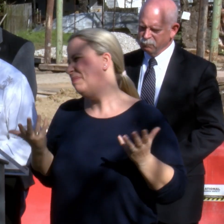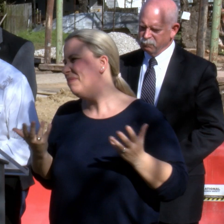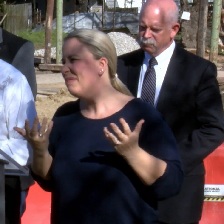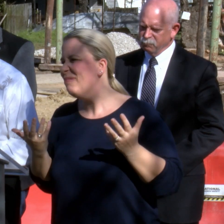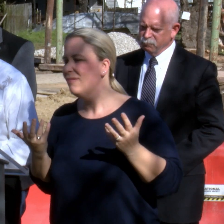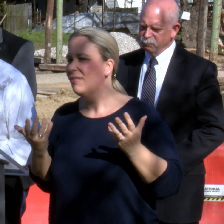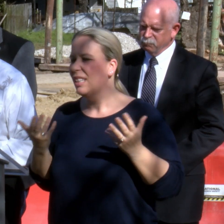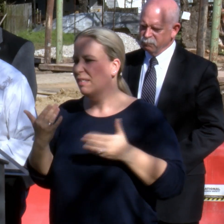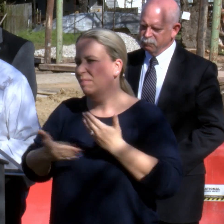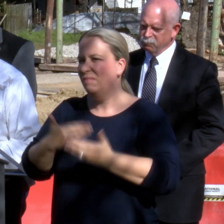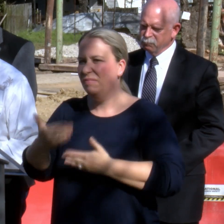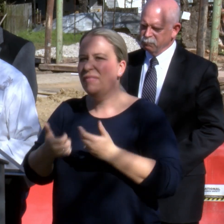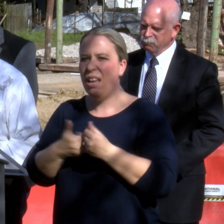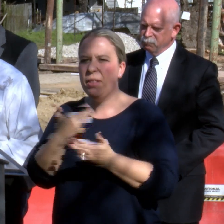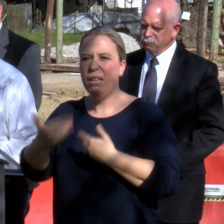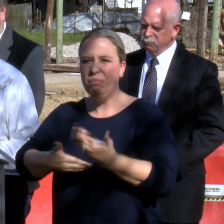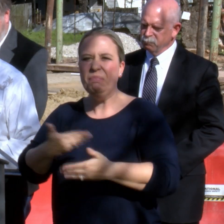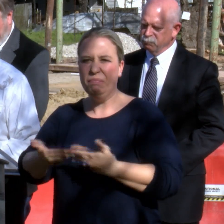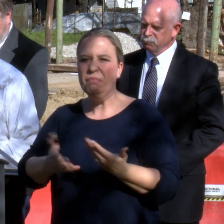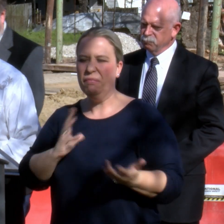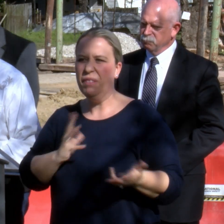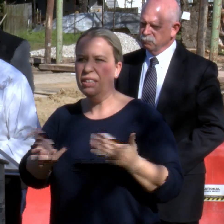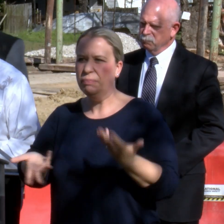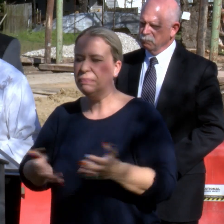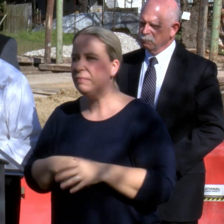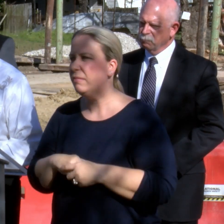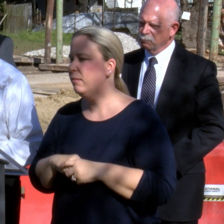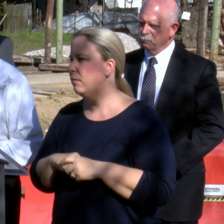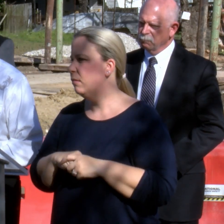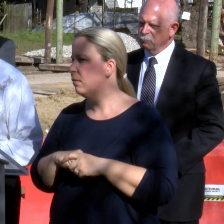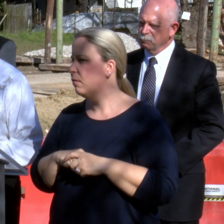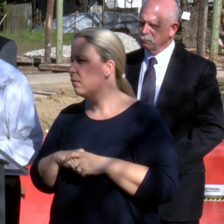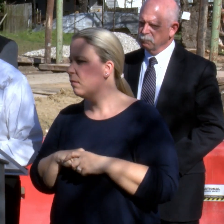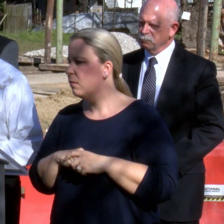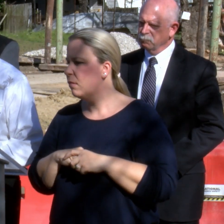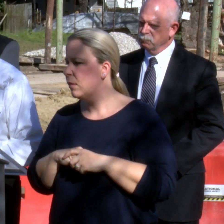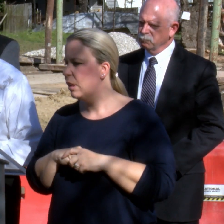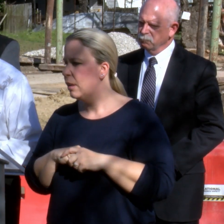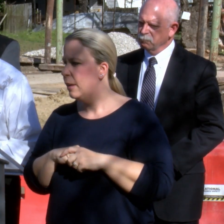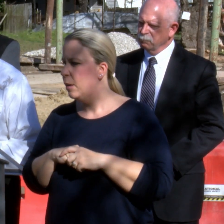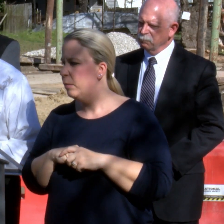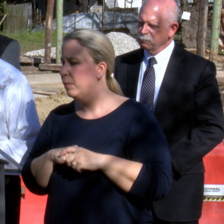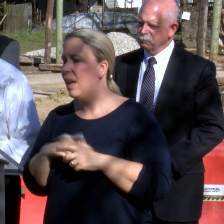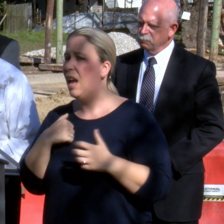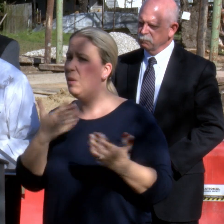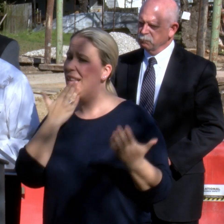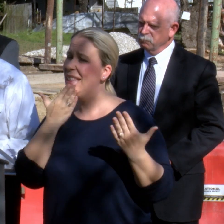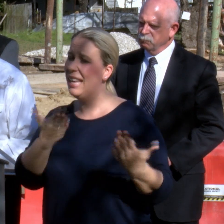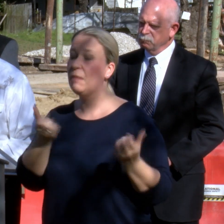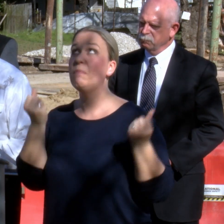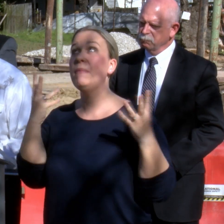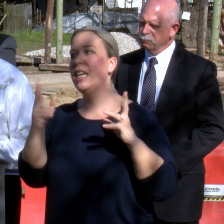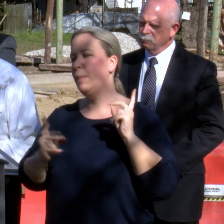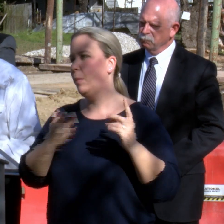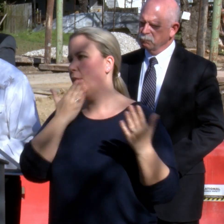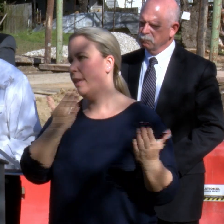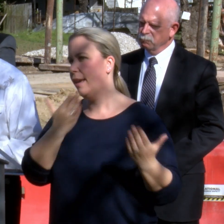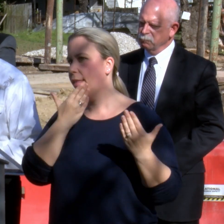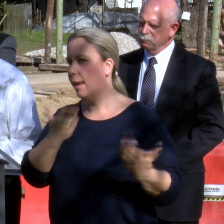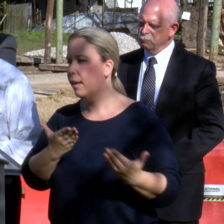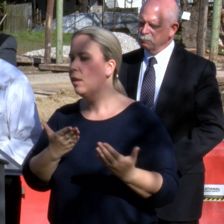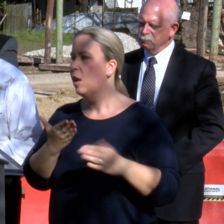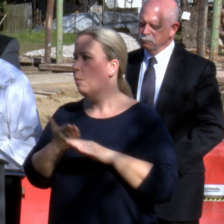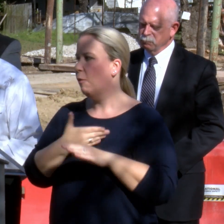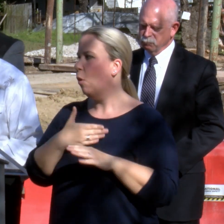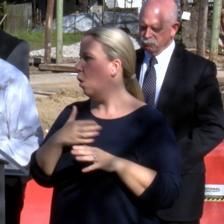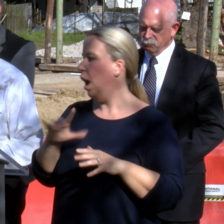and they were proceeding accordingly. Certainly want to thank There are several people I want to acknowledge before